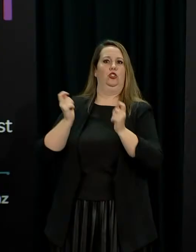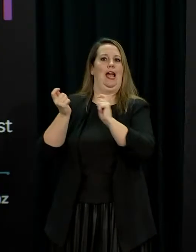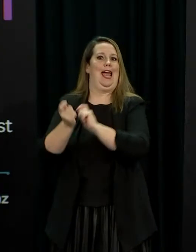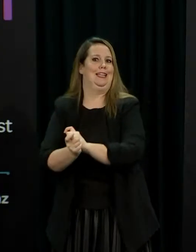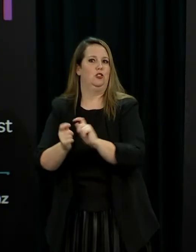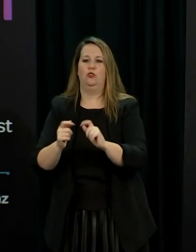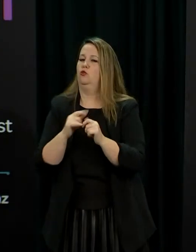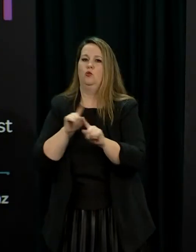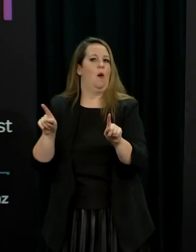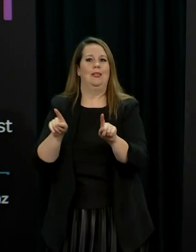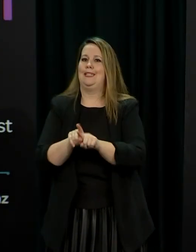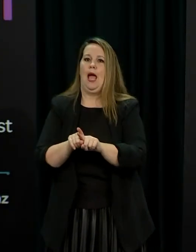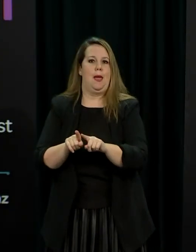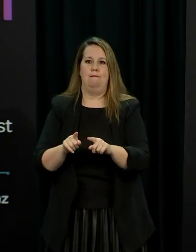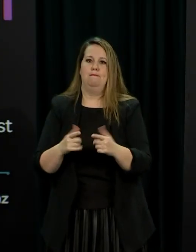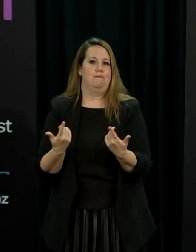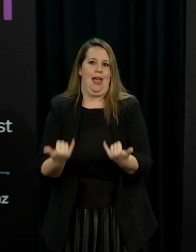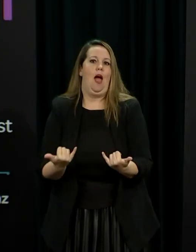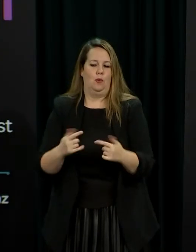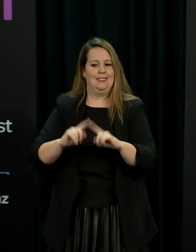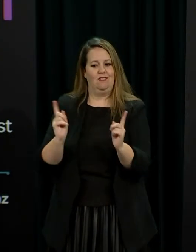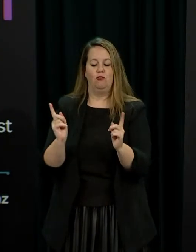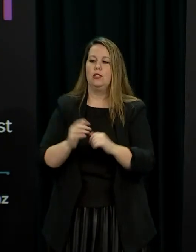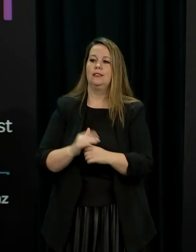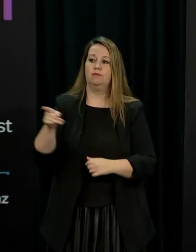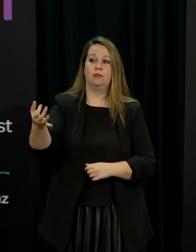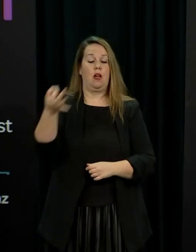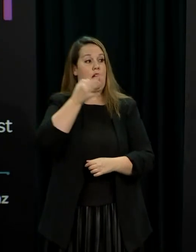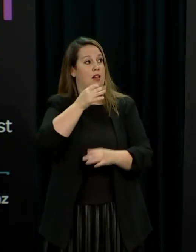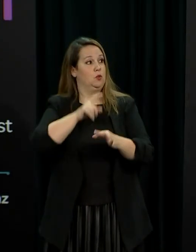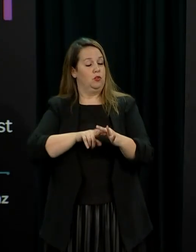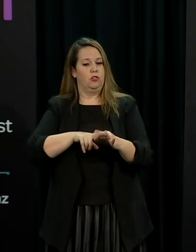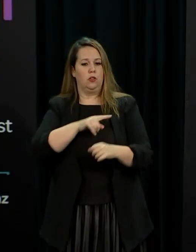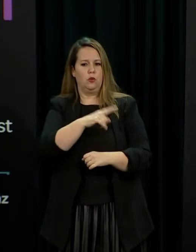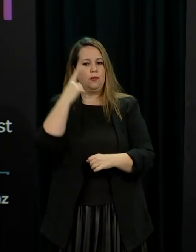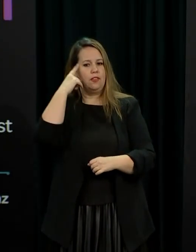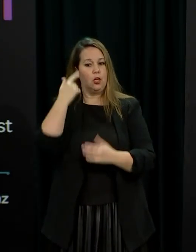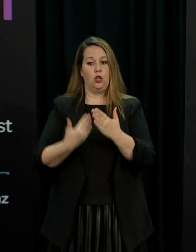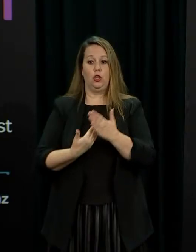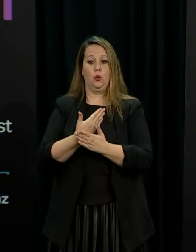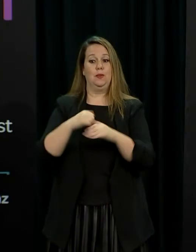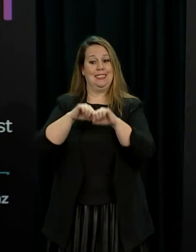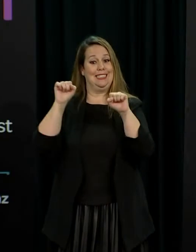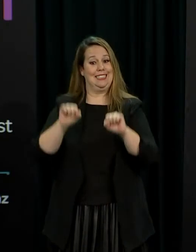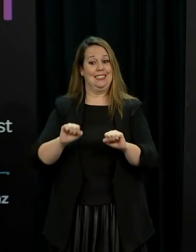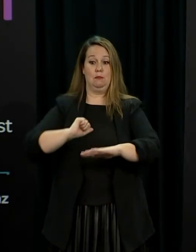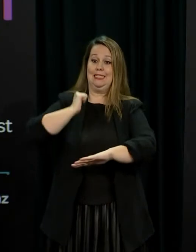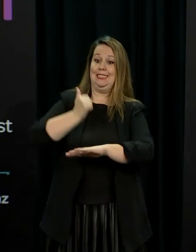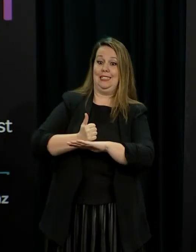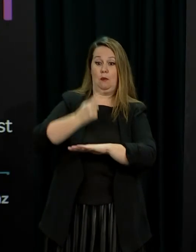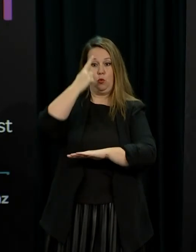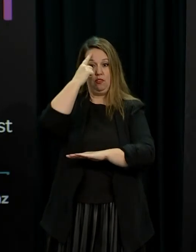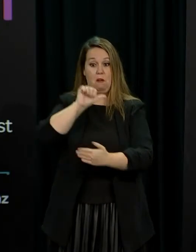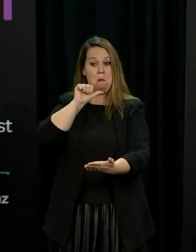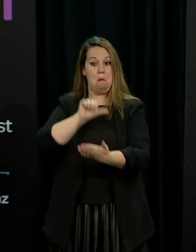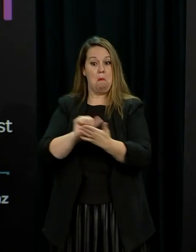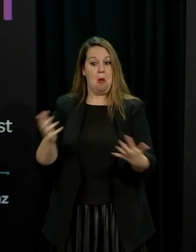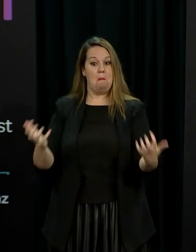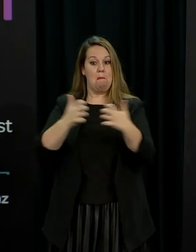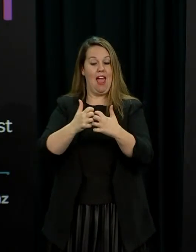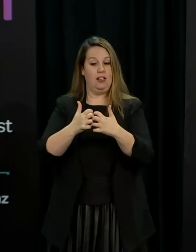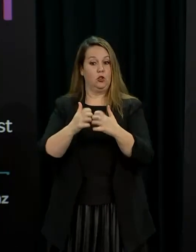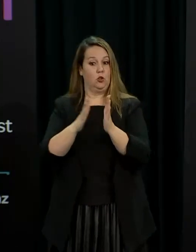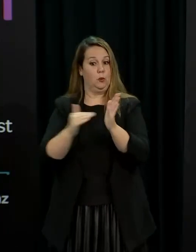highly supportive of that reform work? Do you think the way that the new structure is being set up is right for New Zealand's health system? Well, I've been in